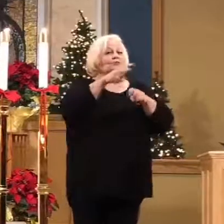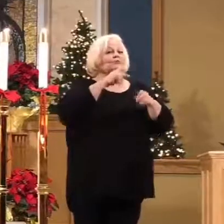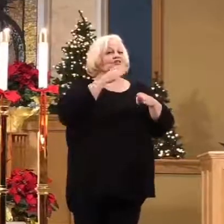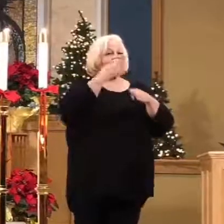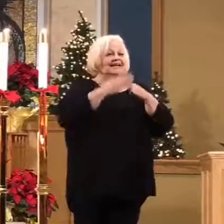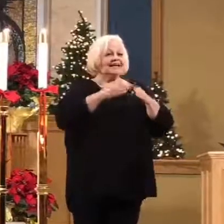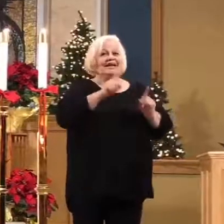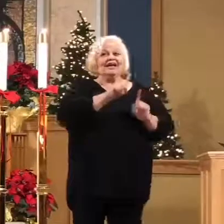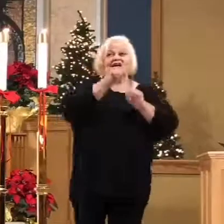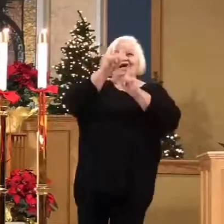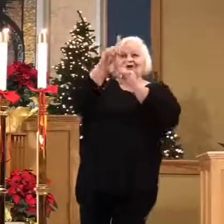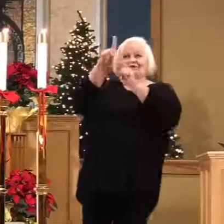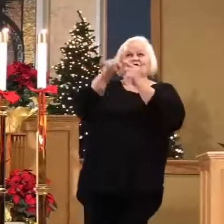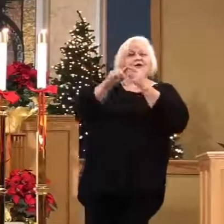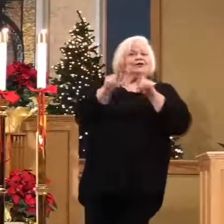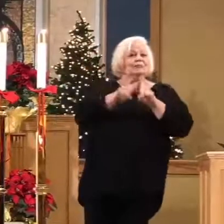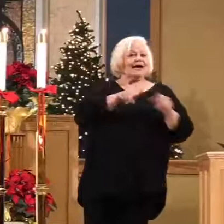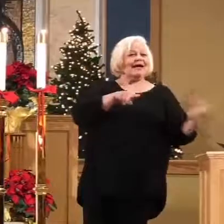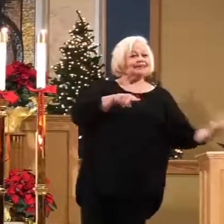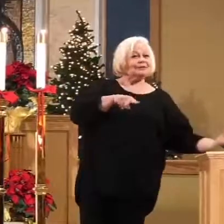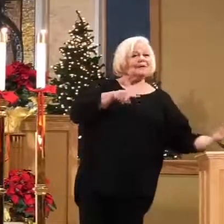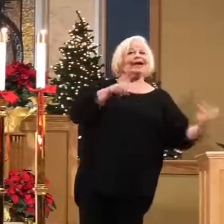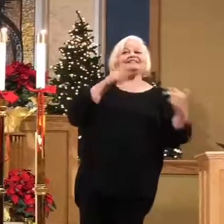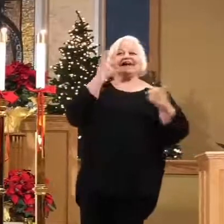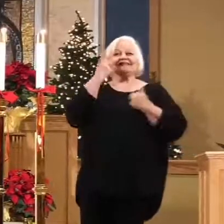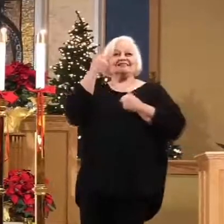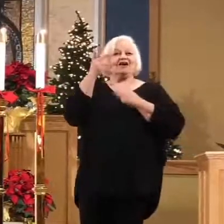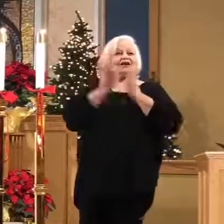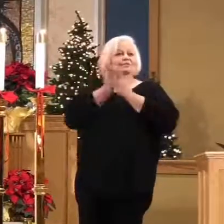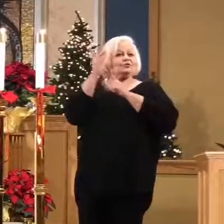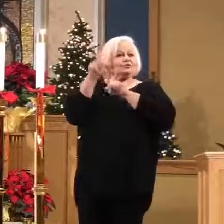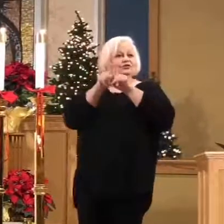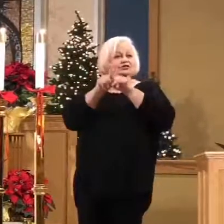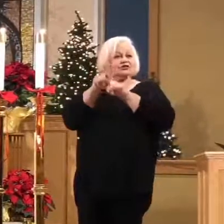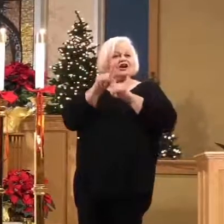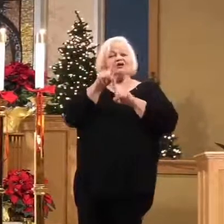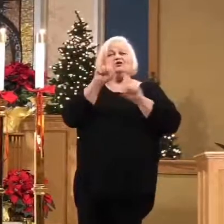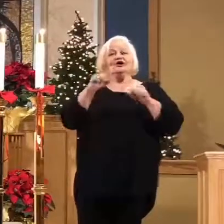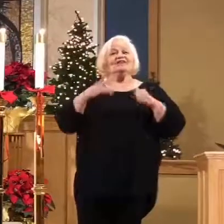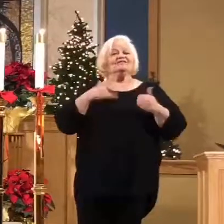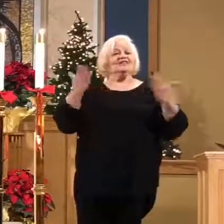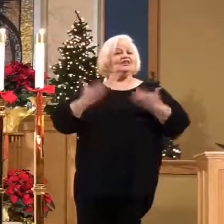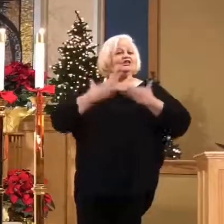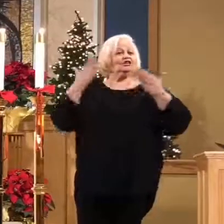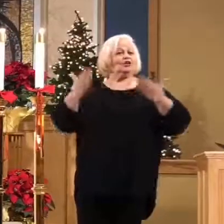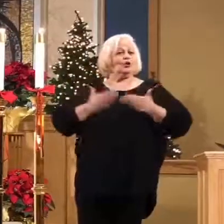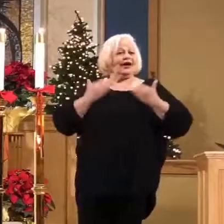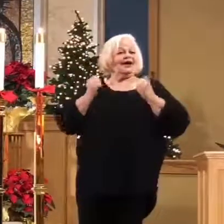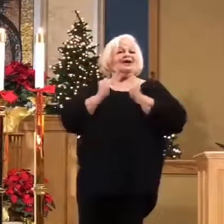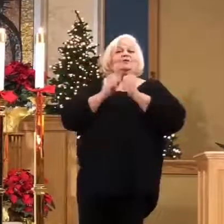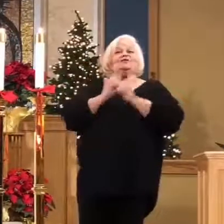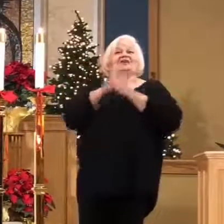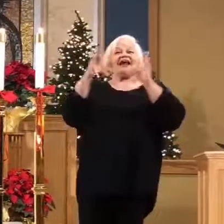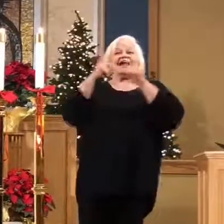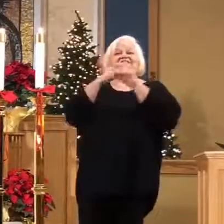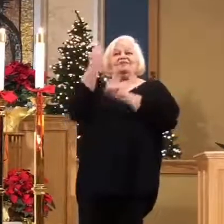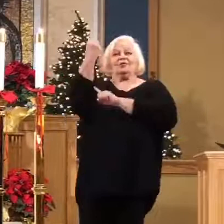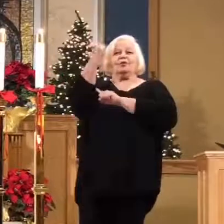whom the Magi sought as they followed the star, and whom they found with great joy, the light from light, who is Christ the